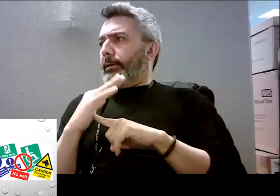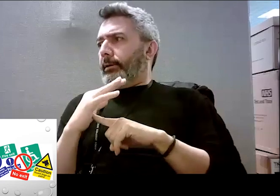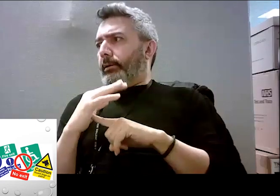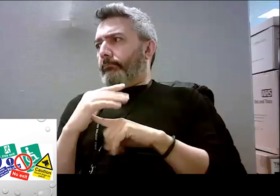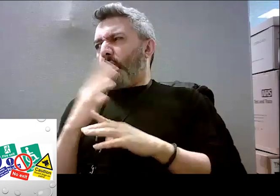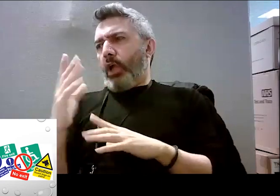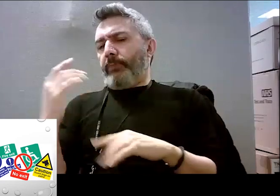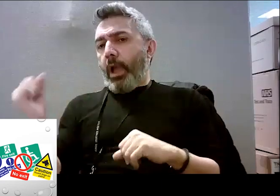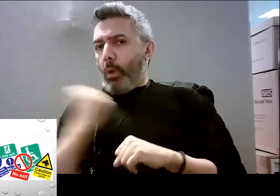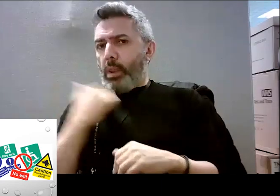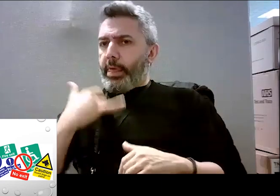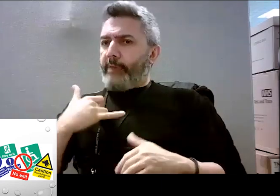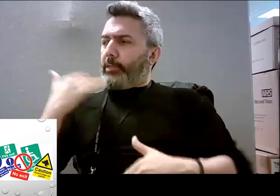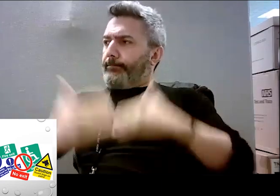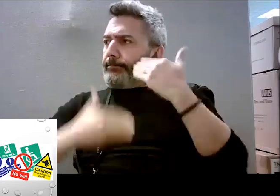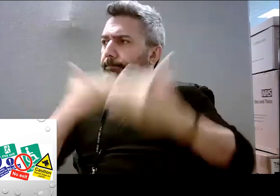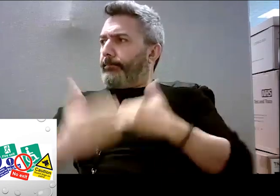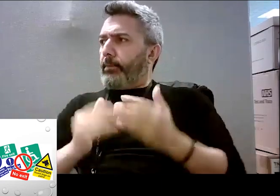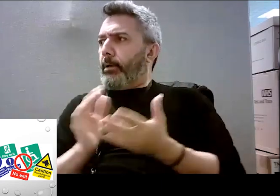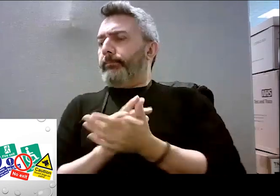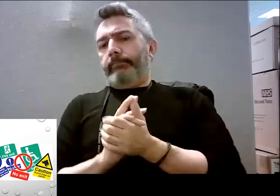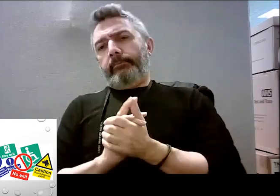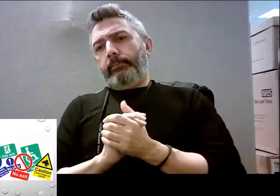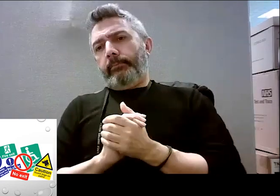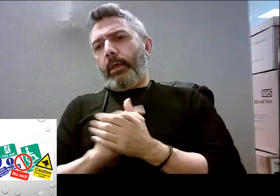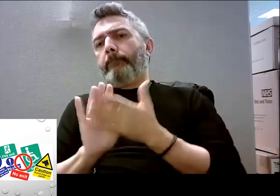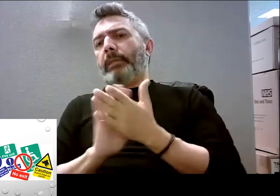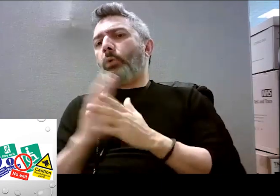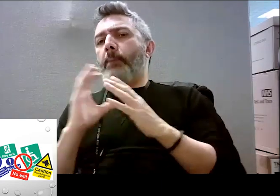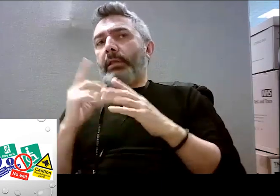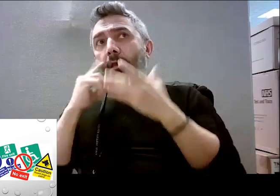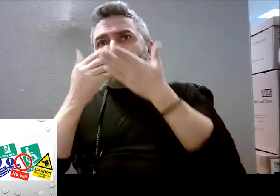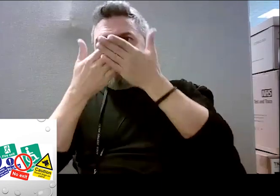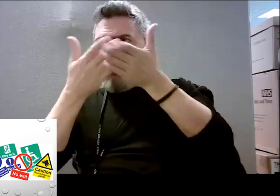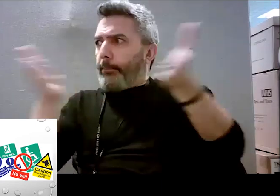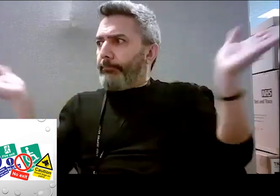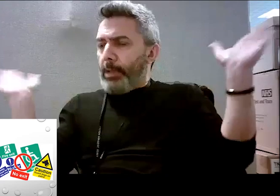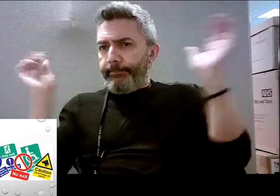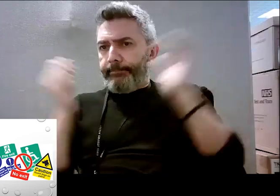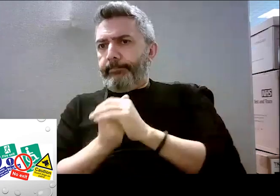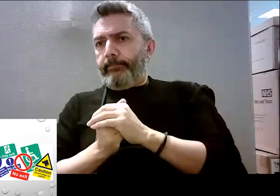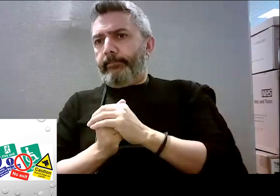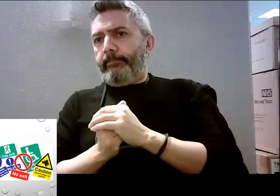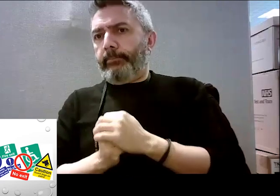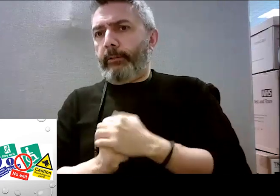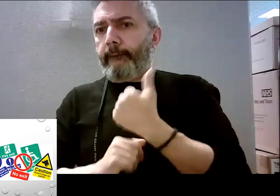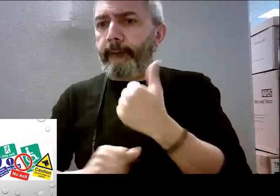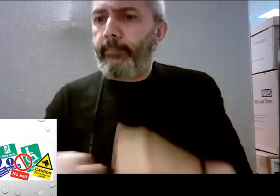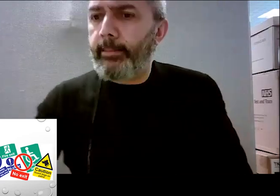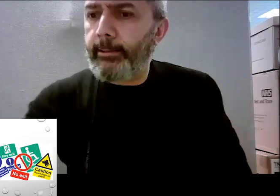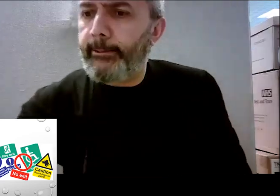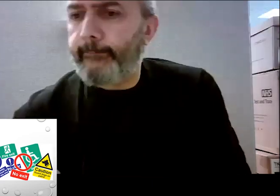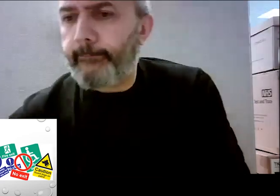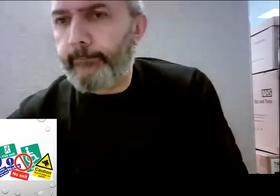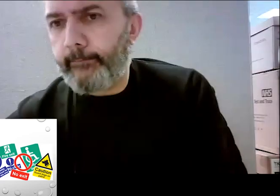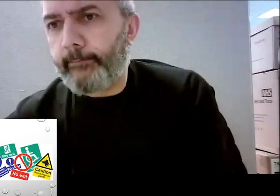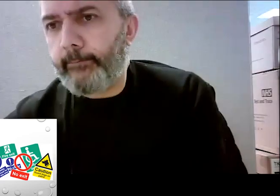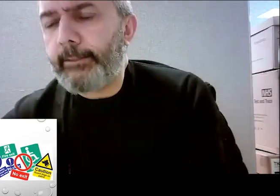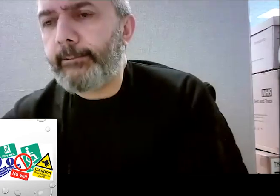those. So this visual communication is very, very important, especially for deaf people. And obviously for people who don't speak English,